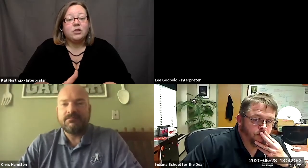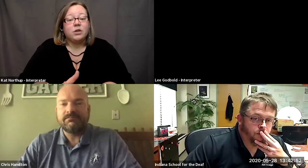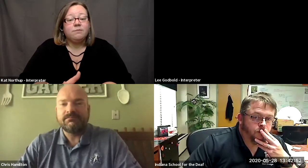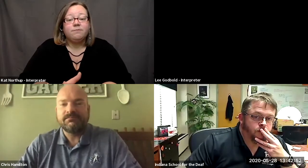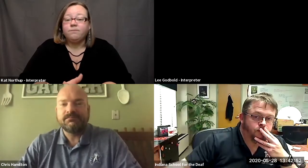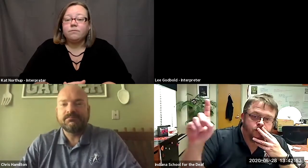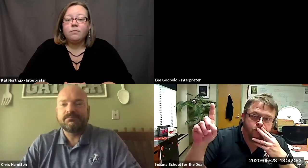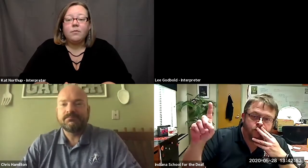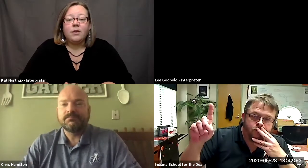sure.